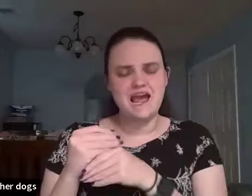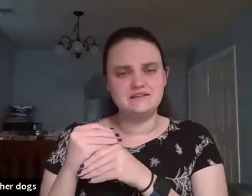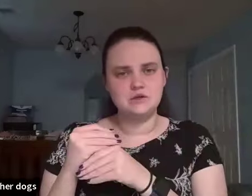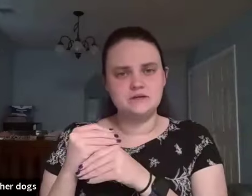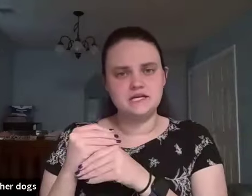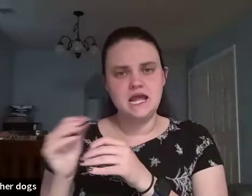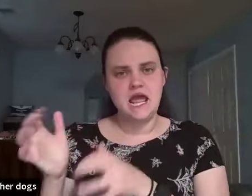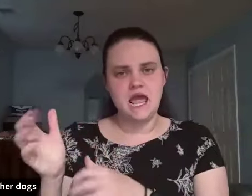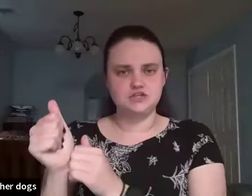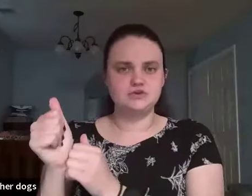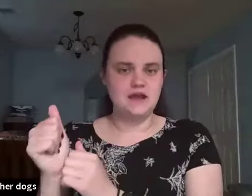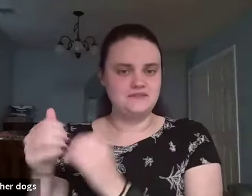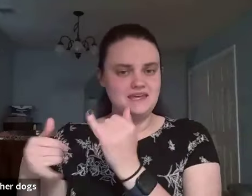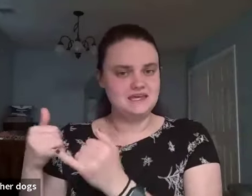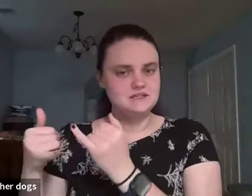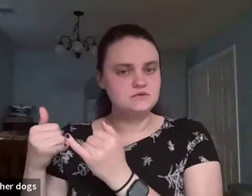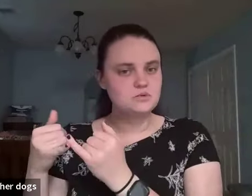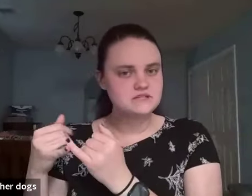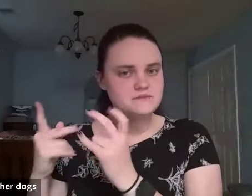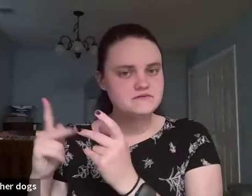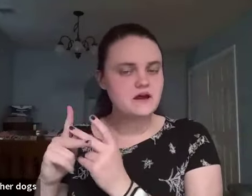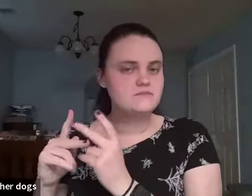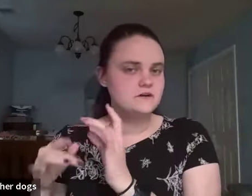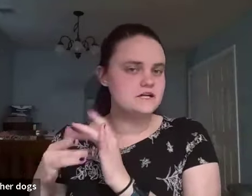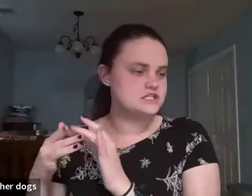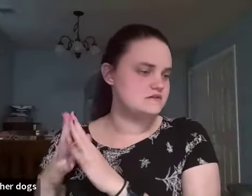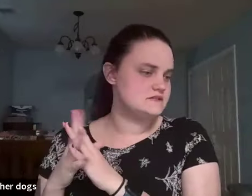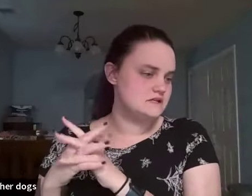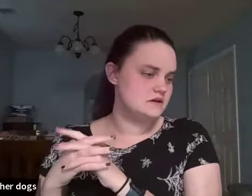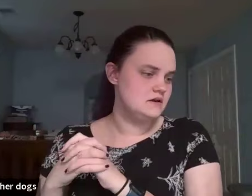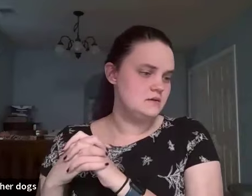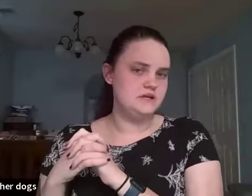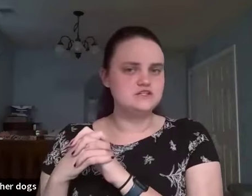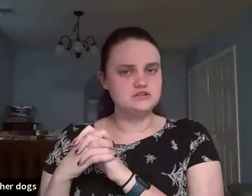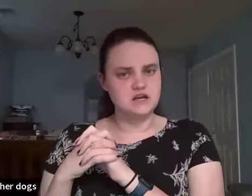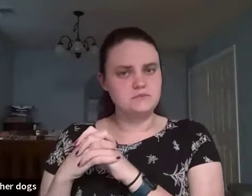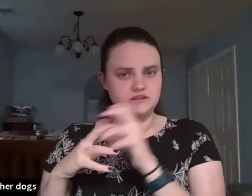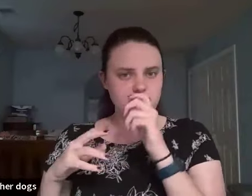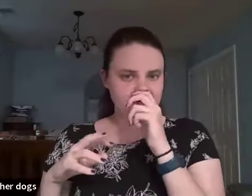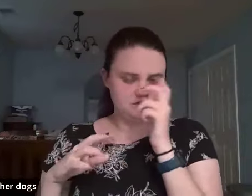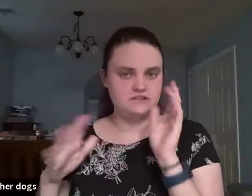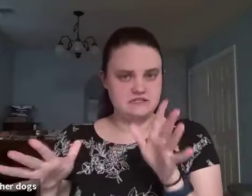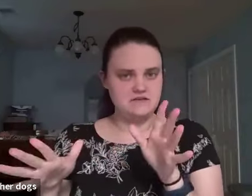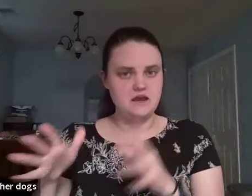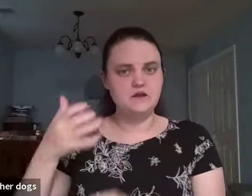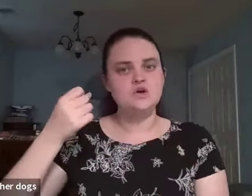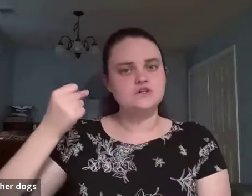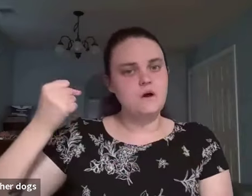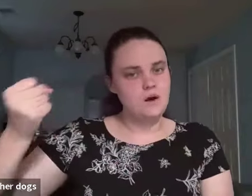add a little bit extra at the end with more types of variations of sick because there's a couple different ways you can say that. So I'll